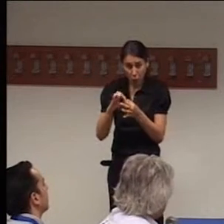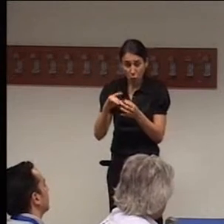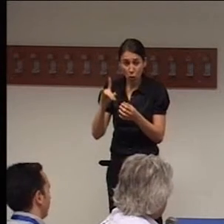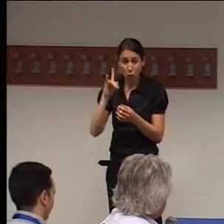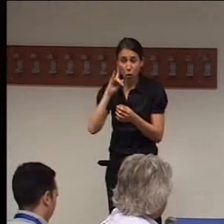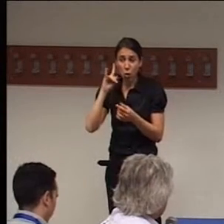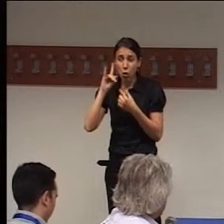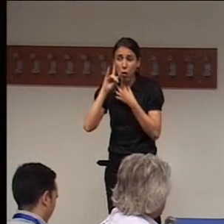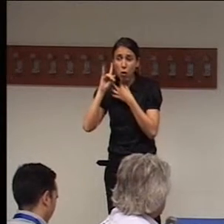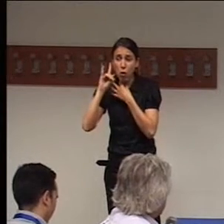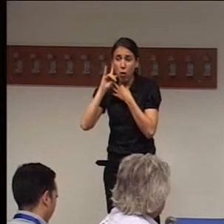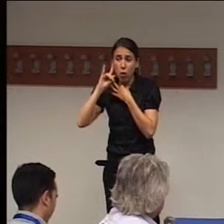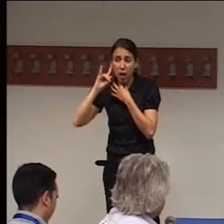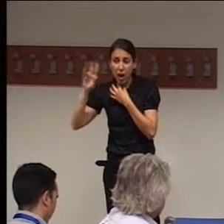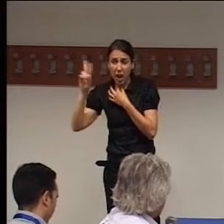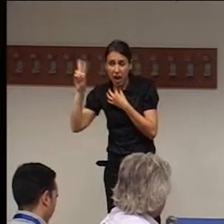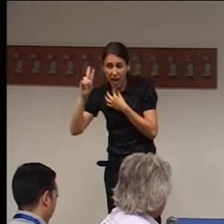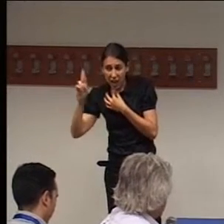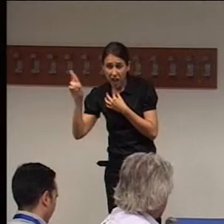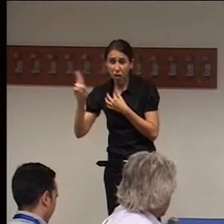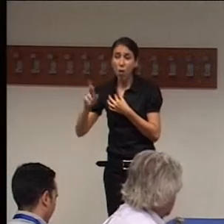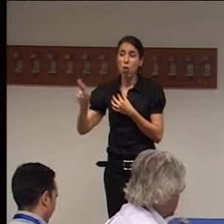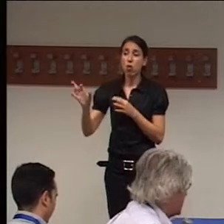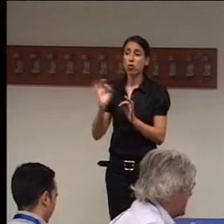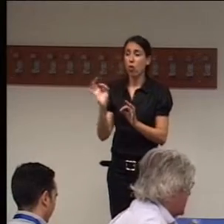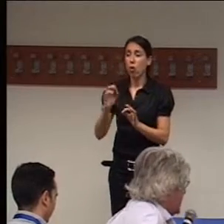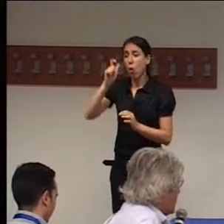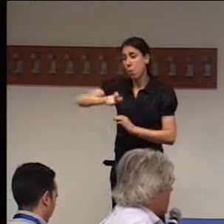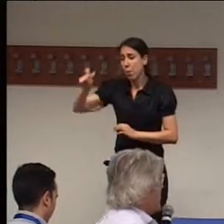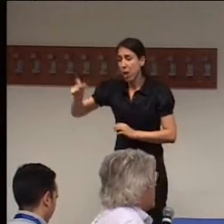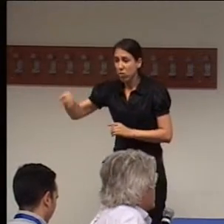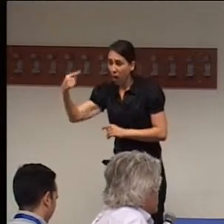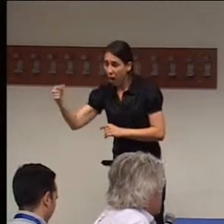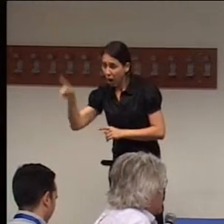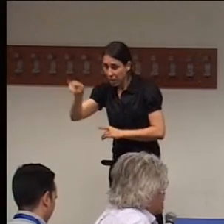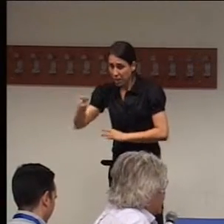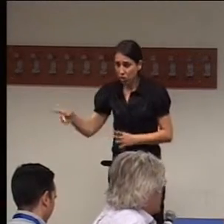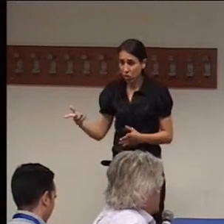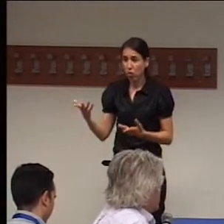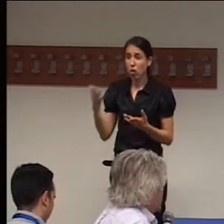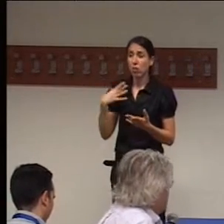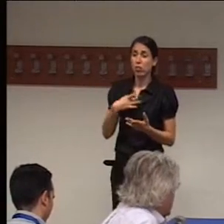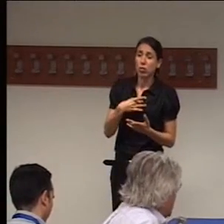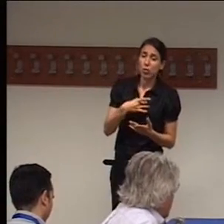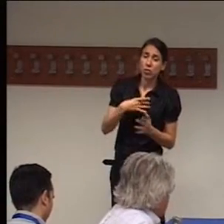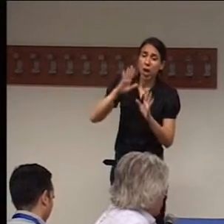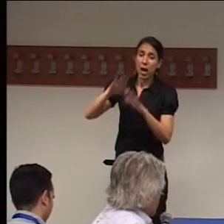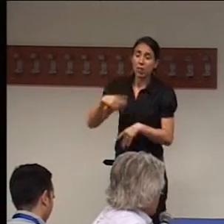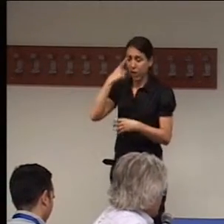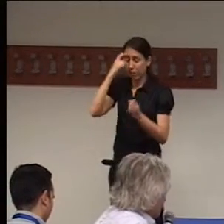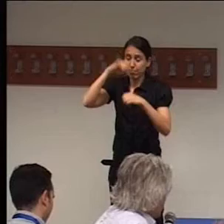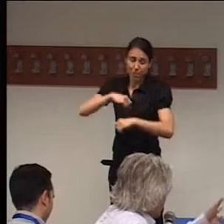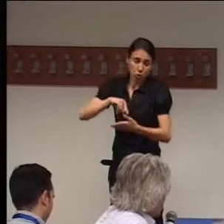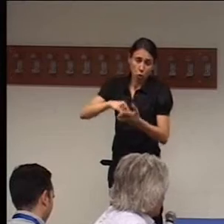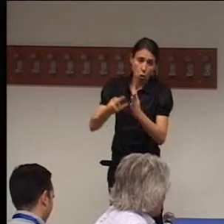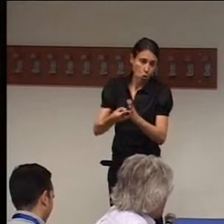the echoes, voices, people present. So all of this was relevant. So we decided,